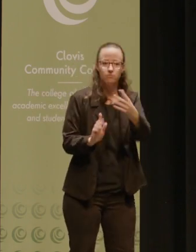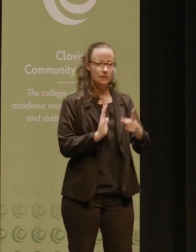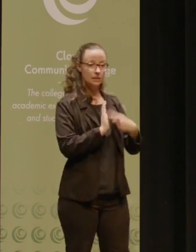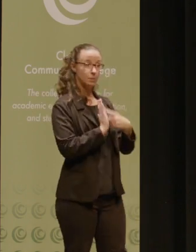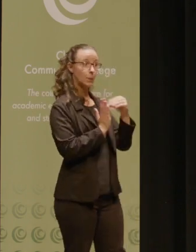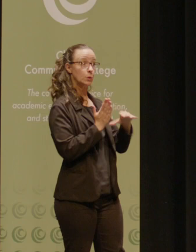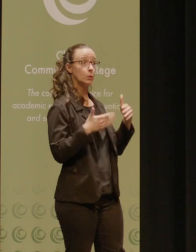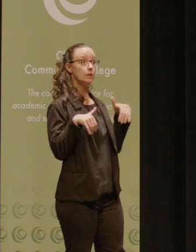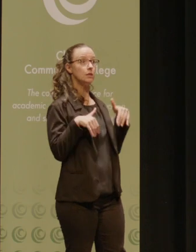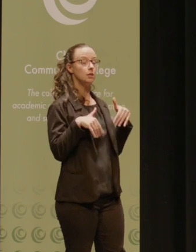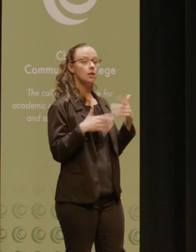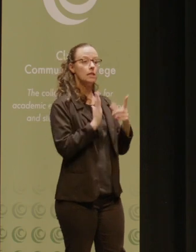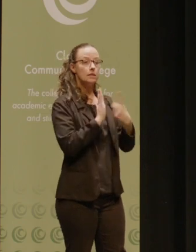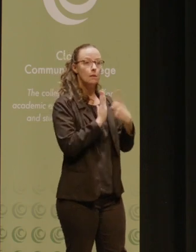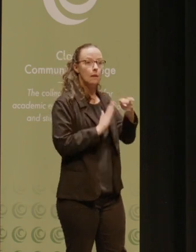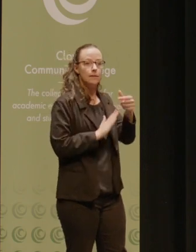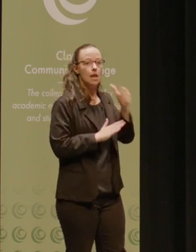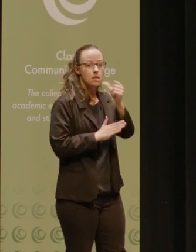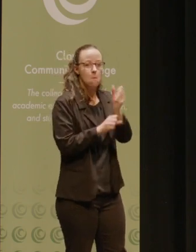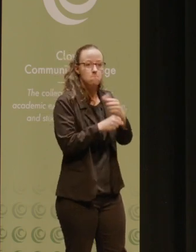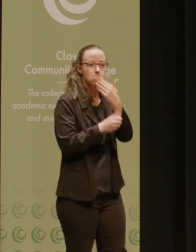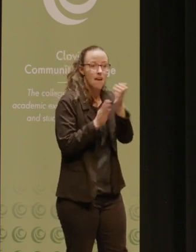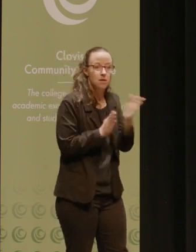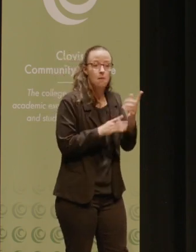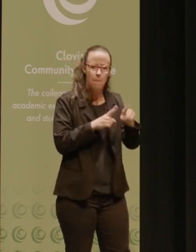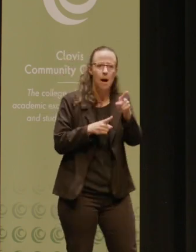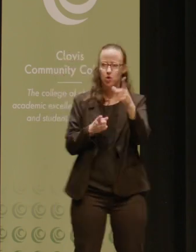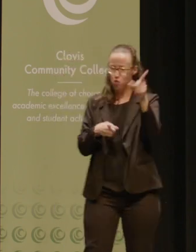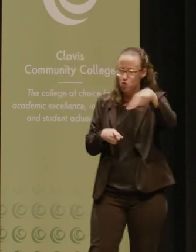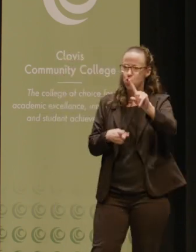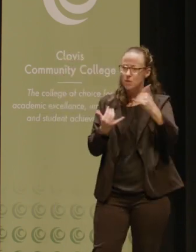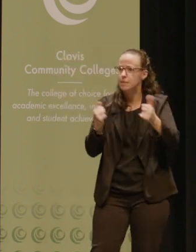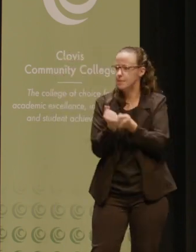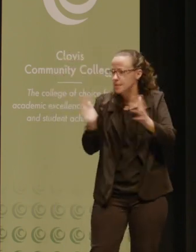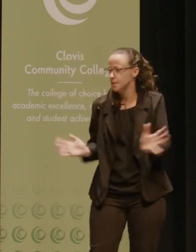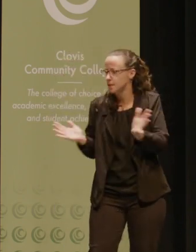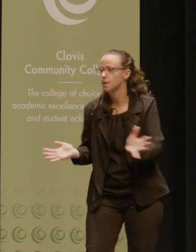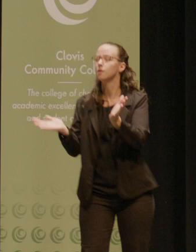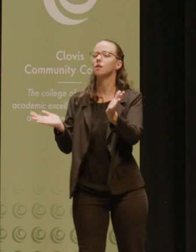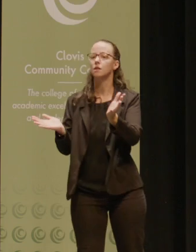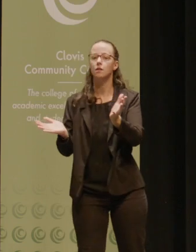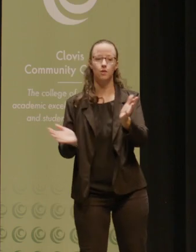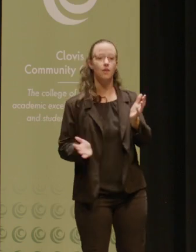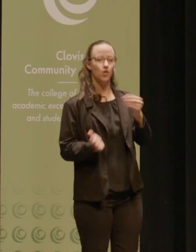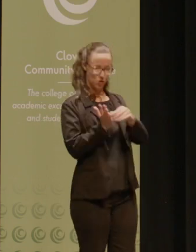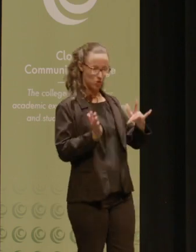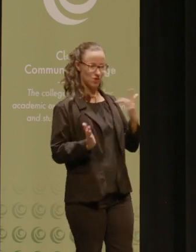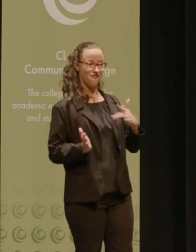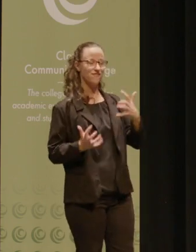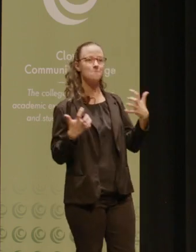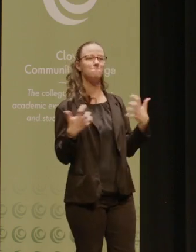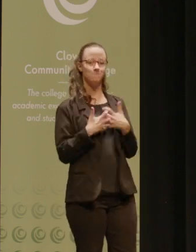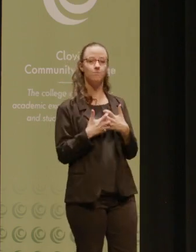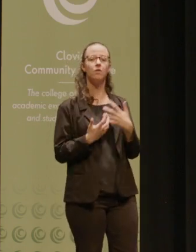sometimes, even though they self-destruct sometimes, that you're there and you pick them up and you keep going. We know that they feel that they belong because you know